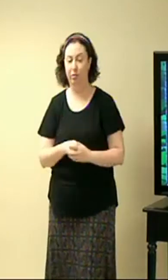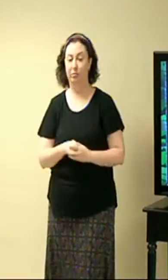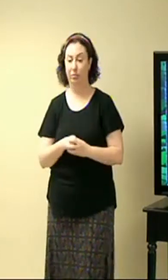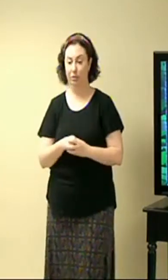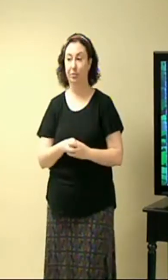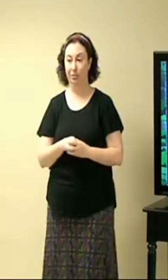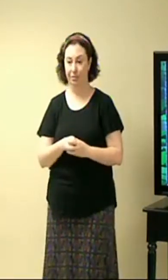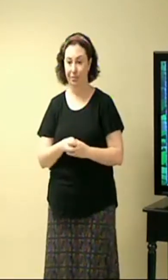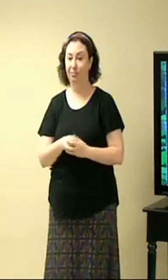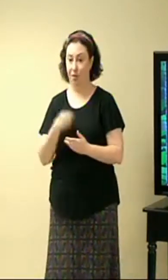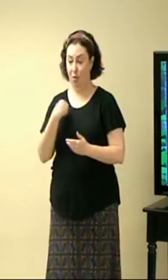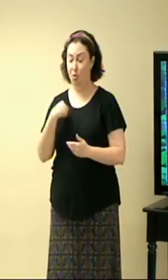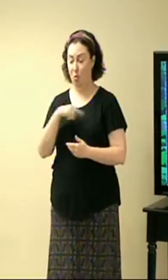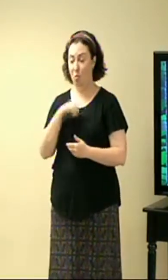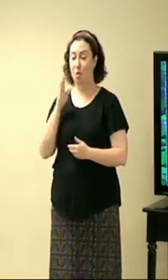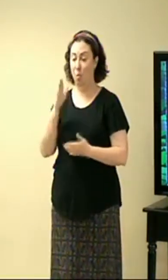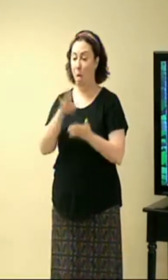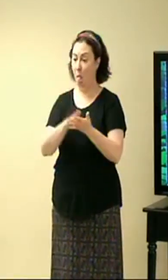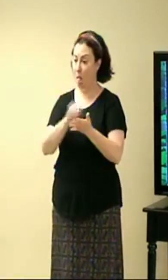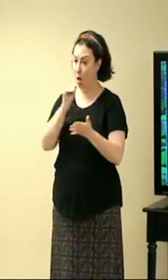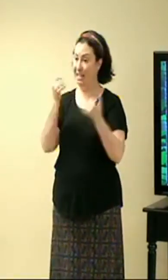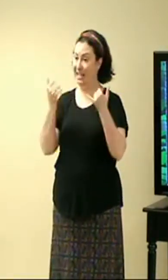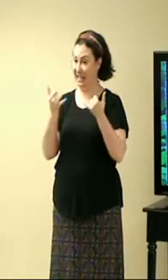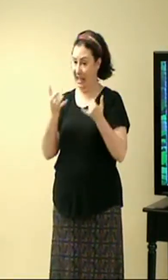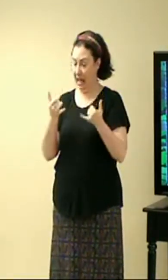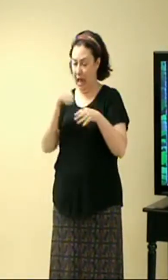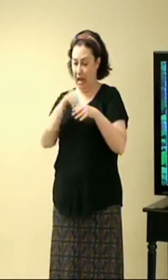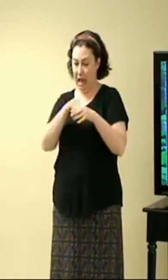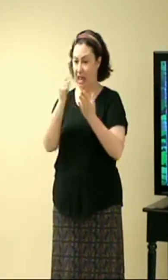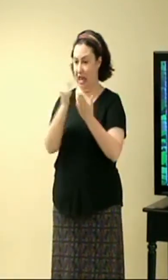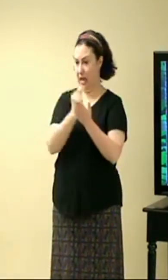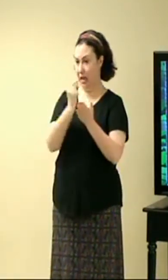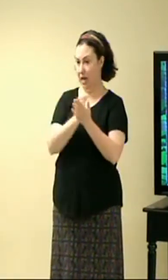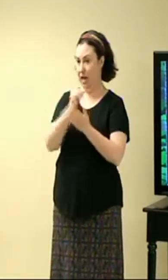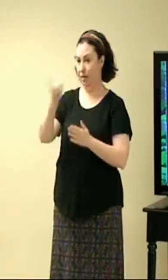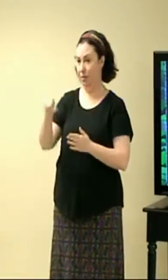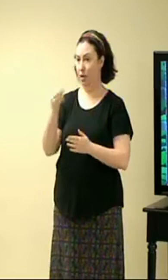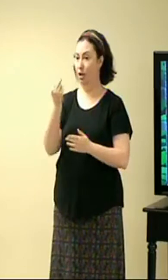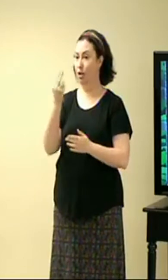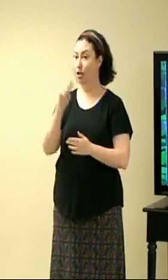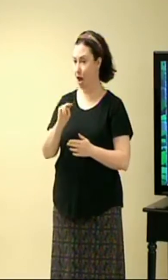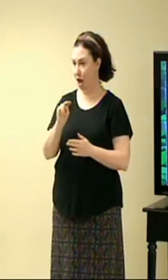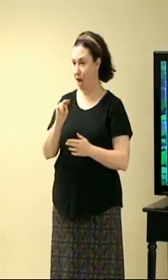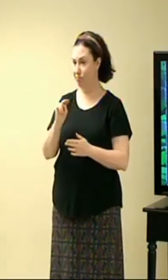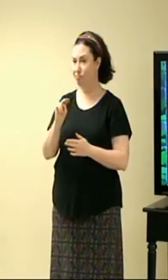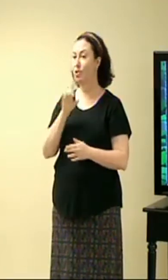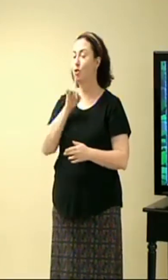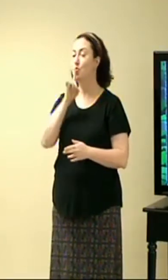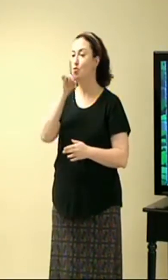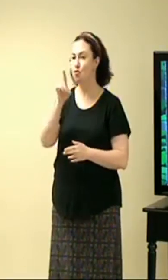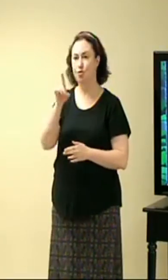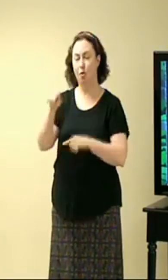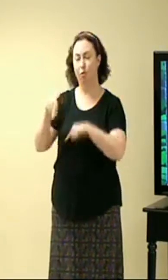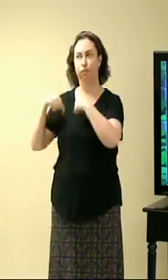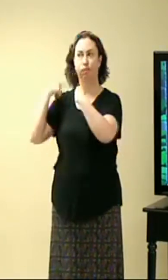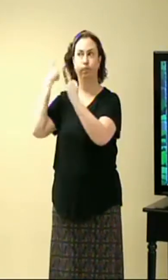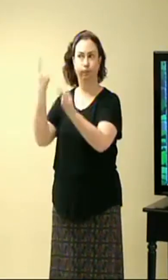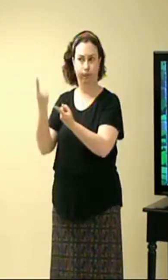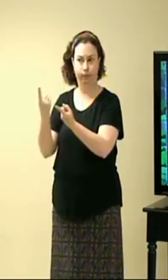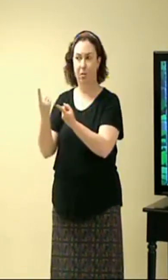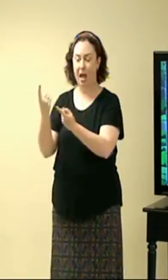learn from the Gospel of John today is that not only is it true today, but it's true in every generation of the church, that we're in need